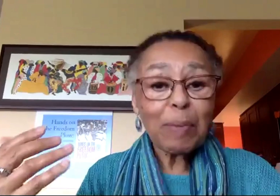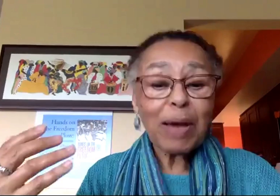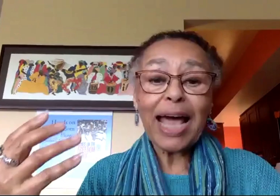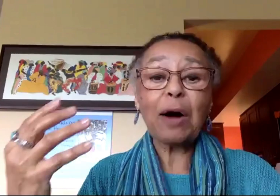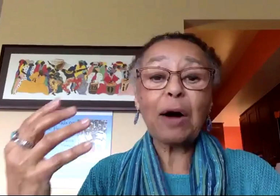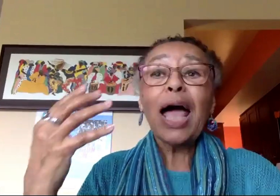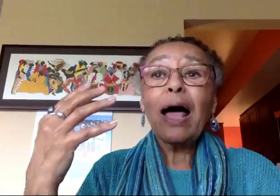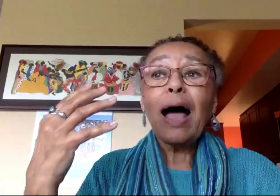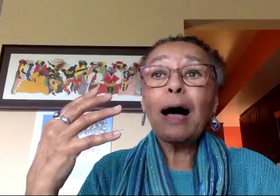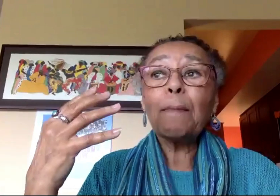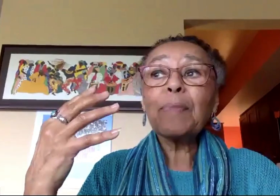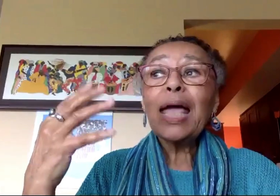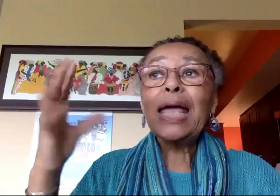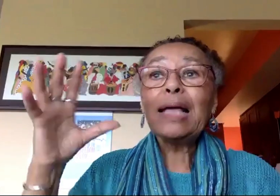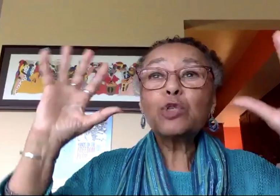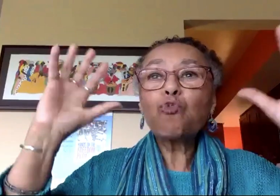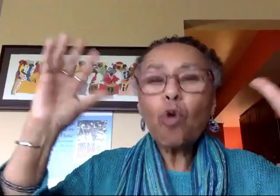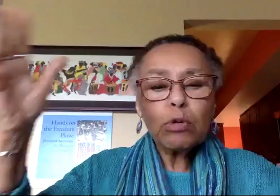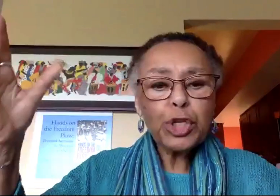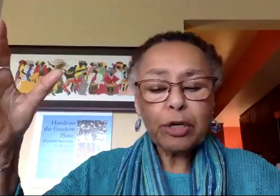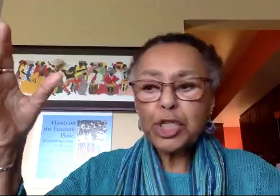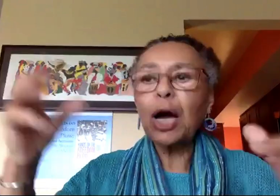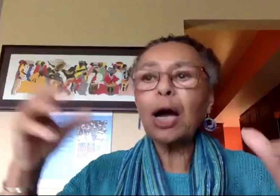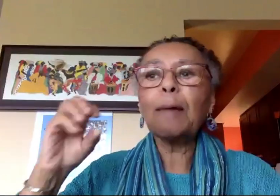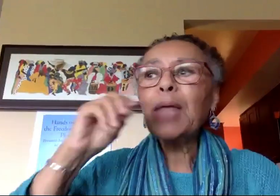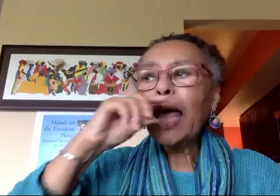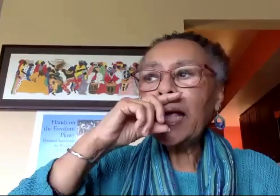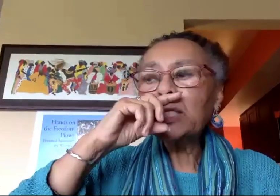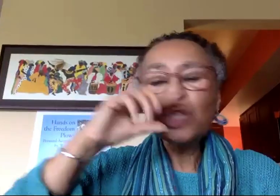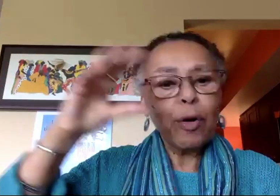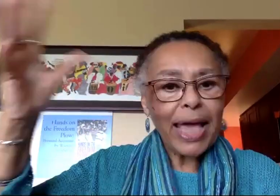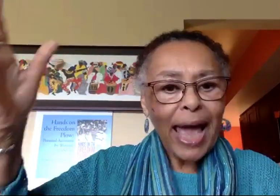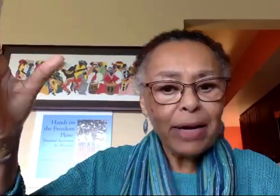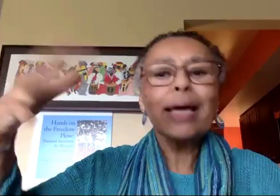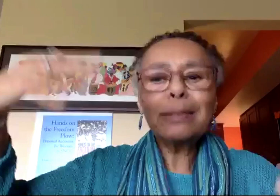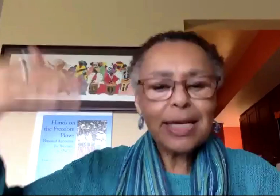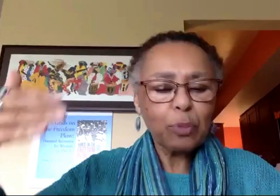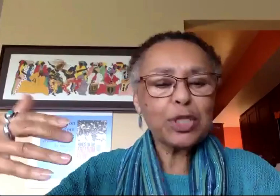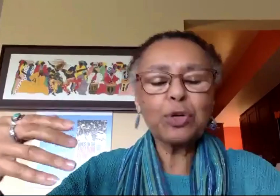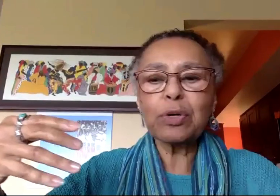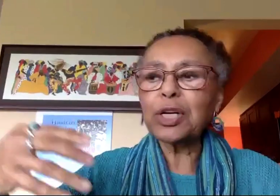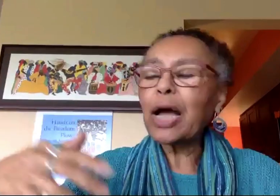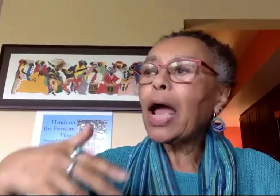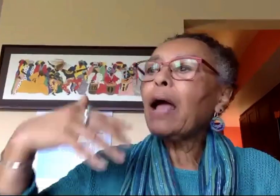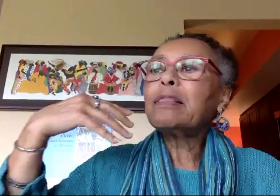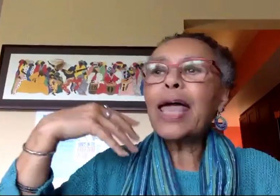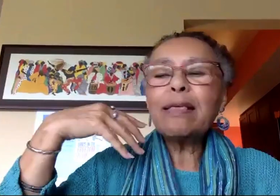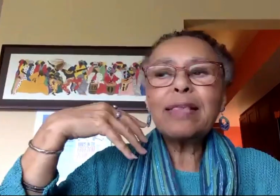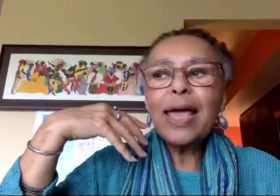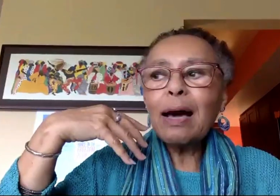talked about how in this rural church in Dougherty County in Southwest Georgia,